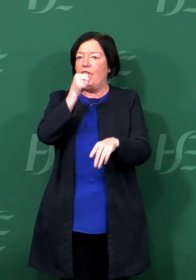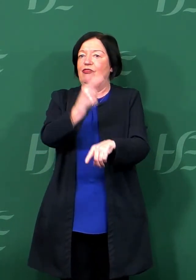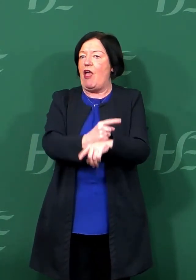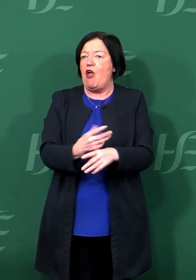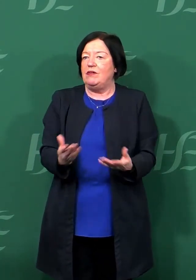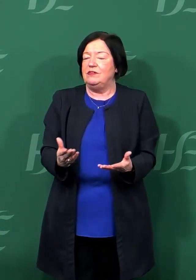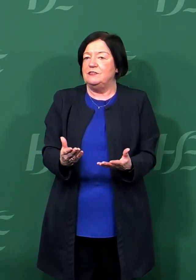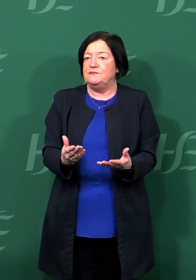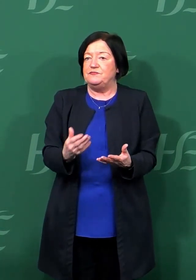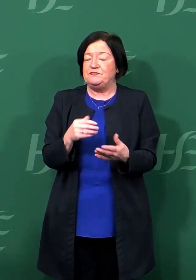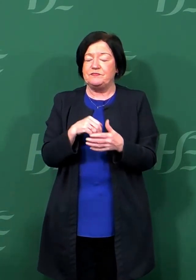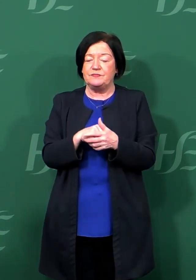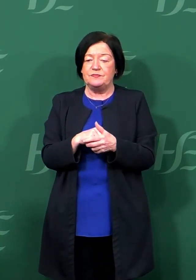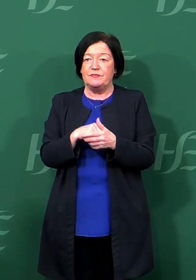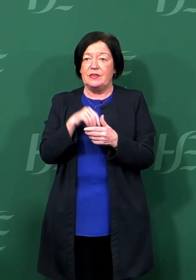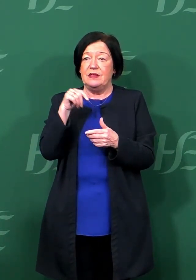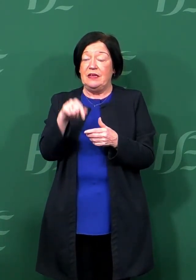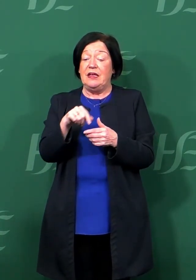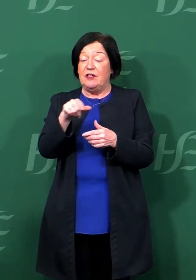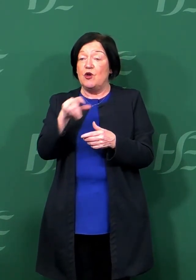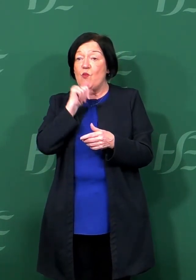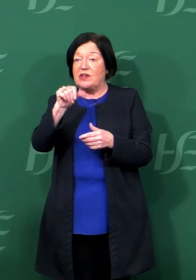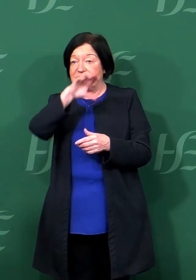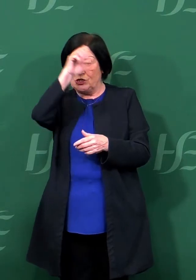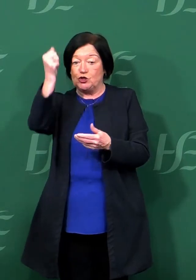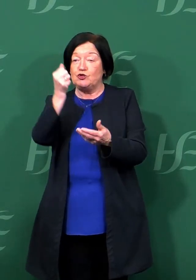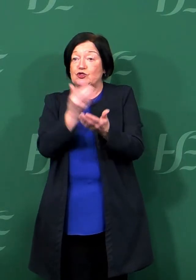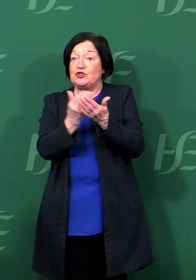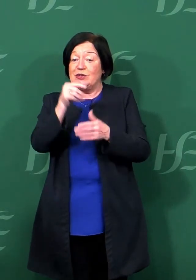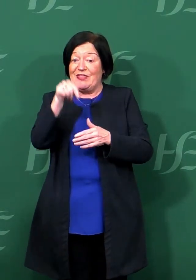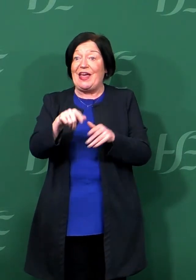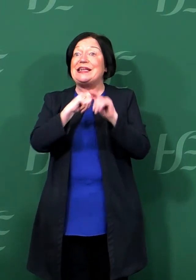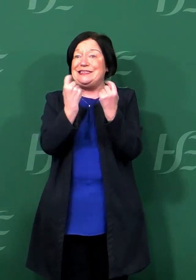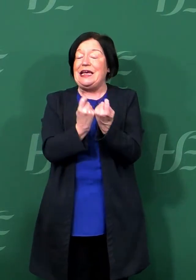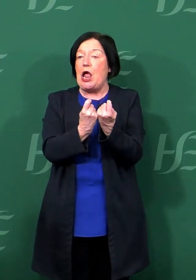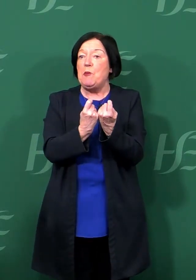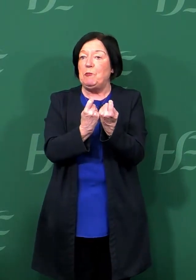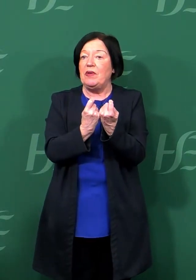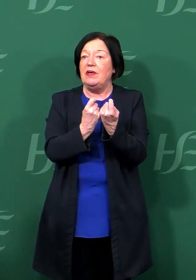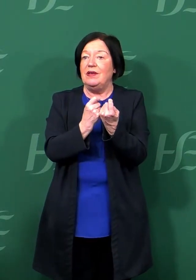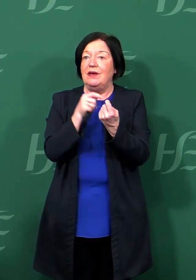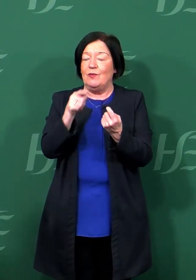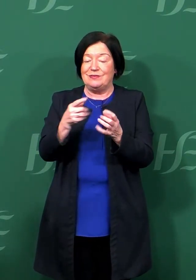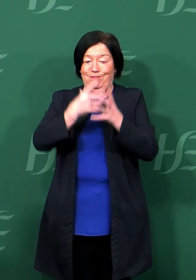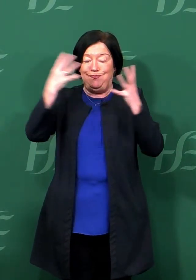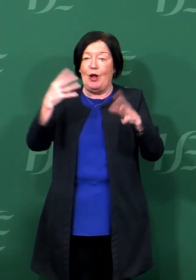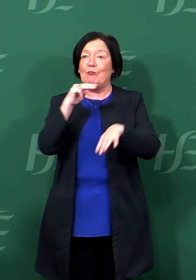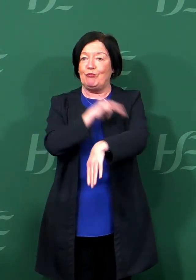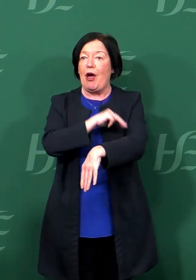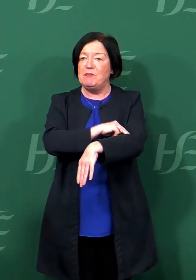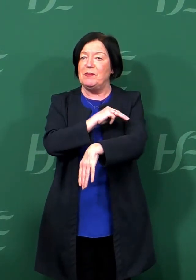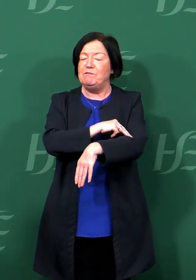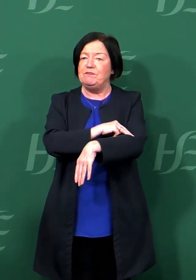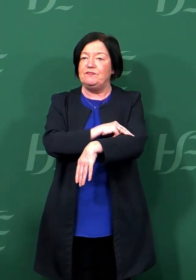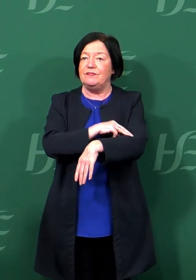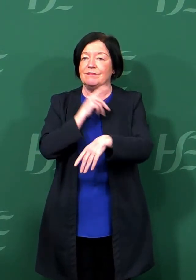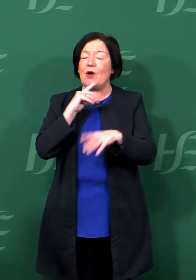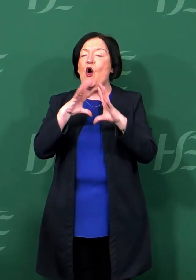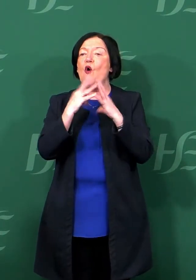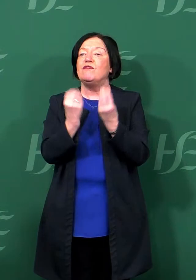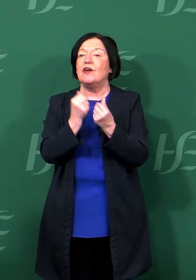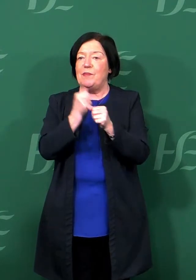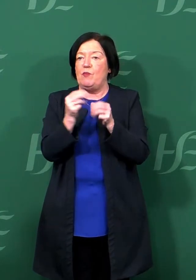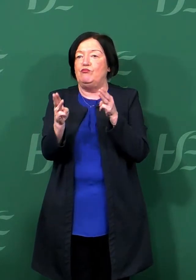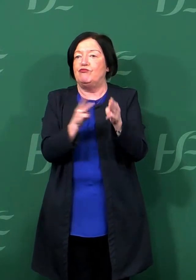there as such. Obviously, the fact that there wasn't a consultant in that team was a fundamental problem. But overall, it was